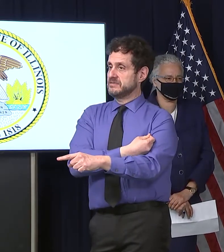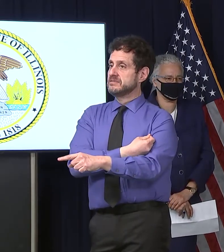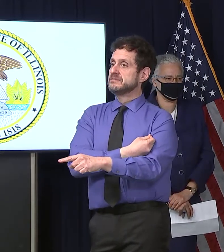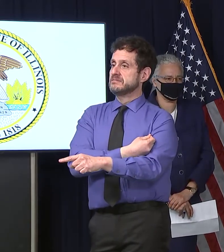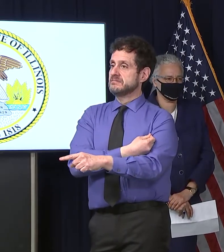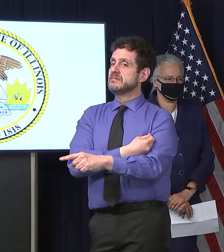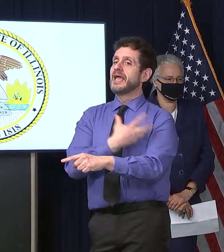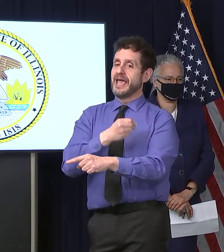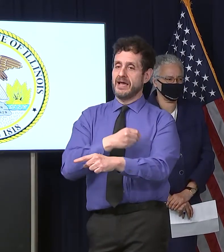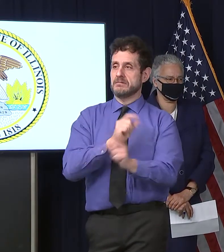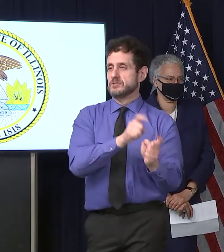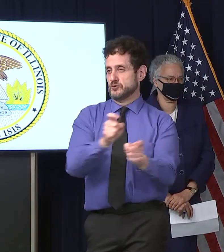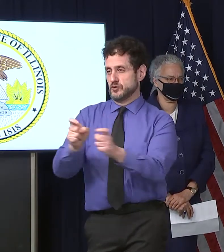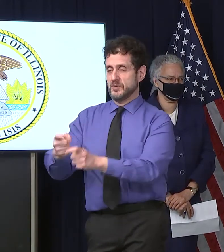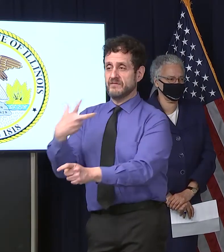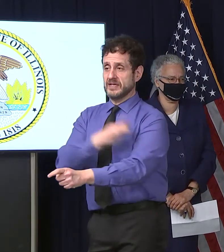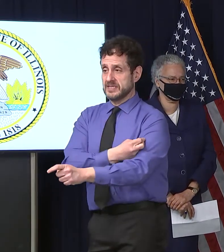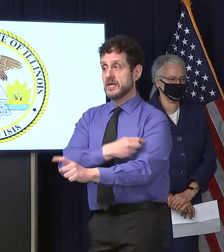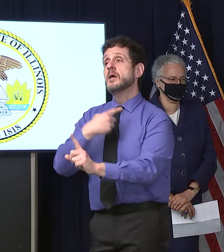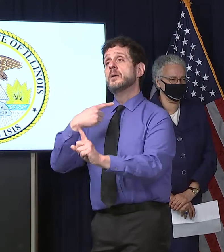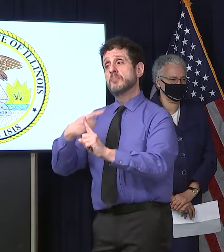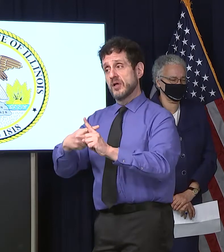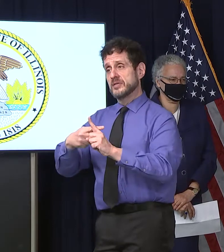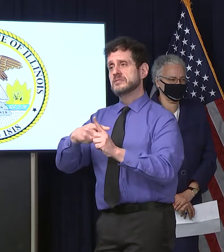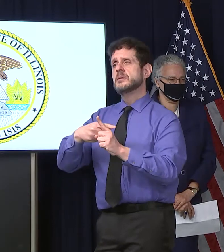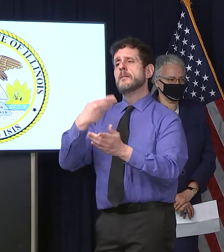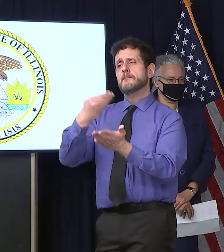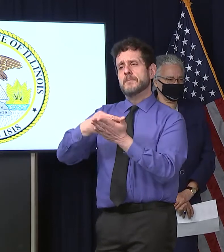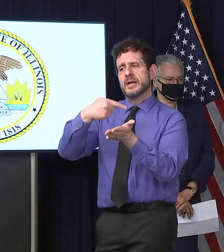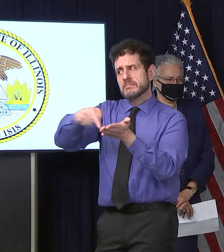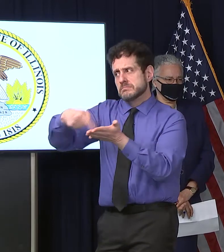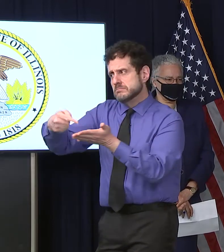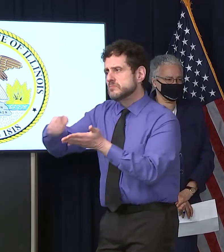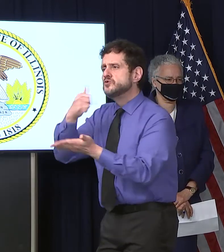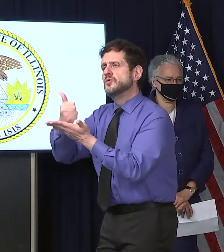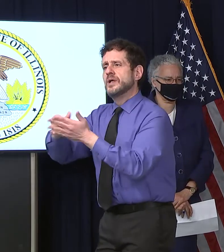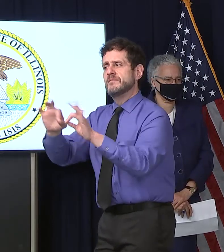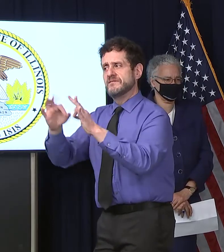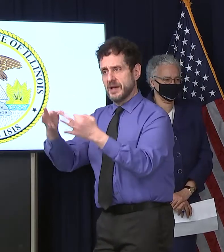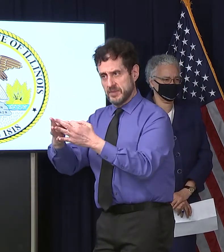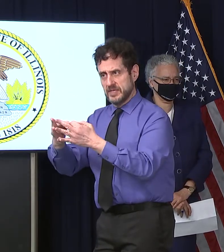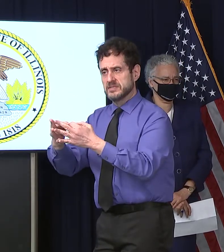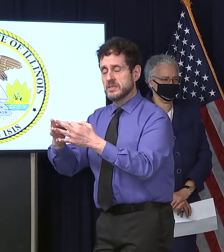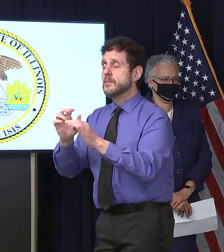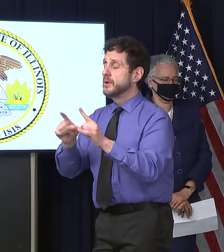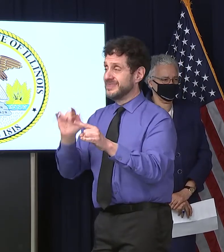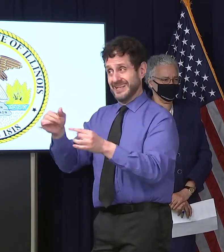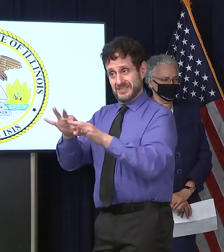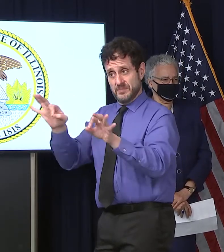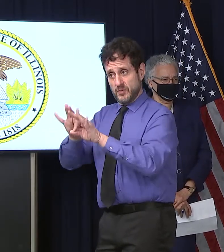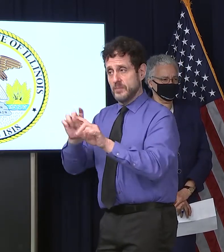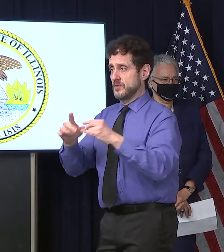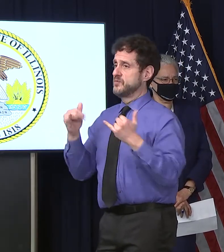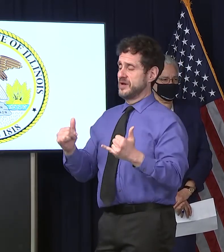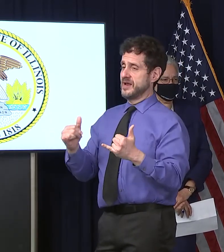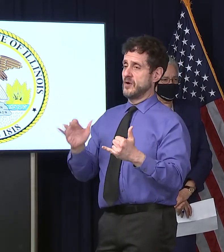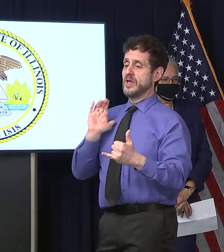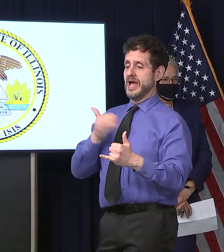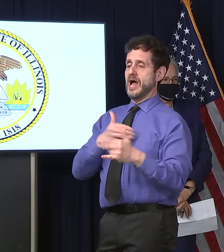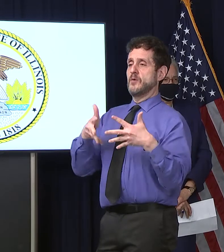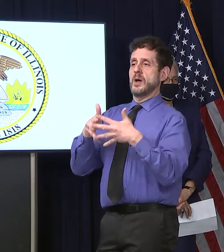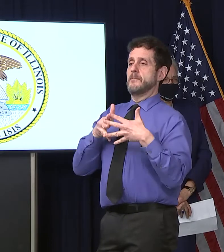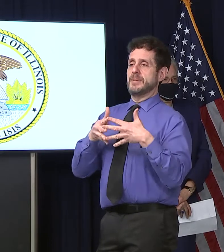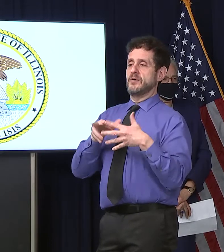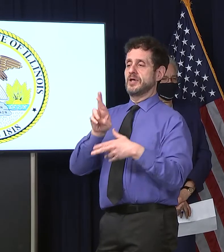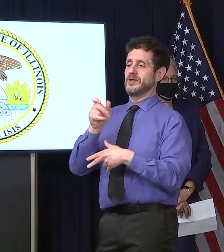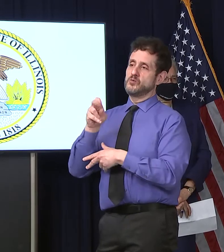course there's the cash payment to families, which is important. But I want people to realize that what we are debating now in the American Rescue Plan is